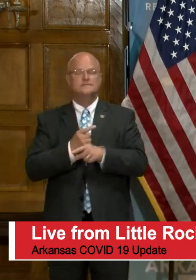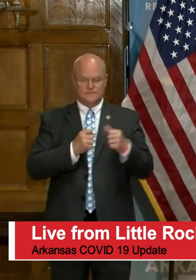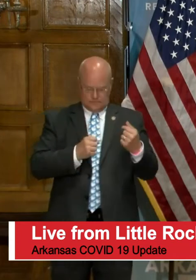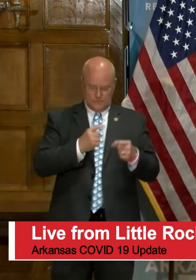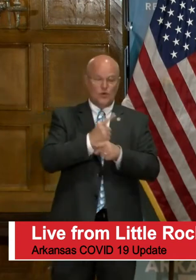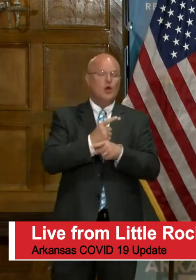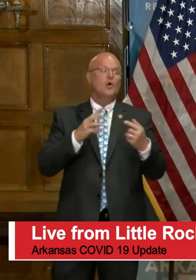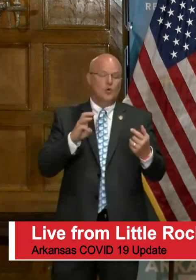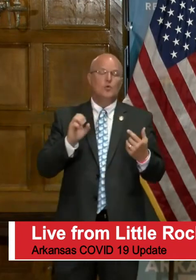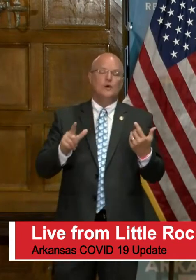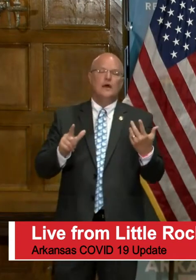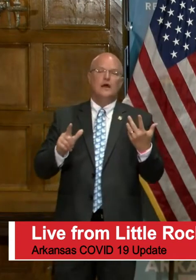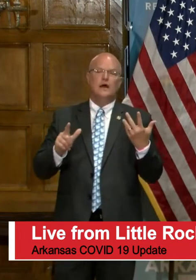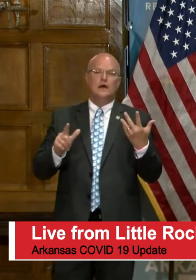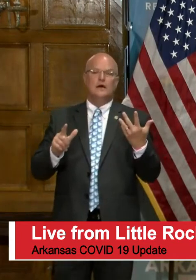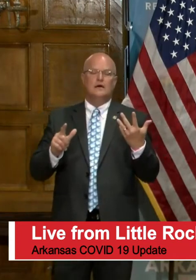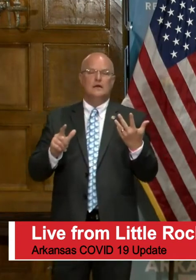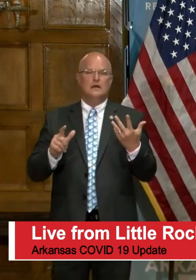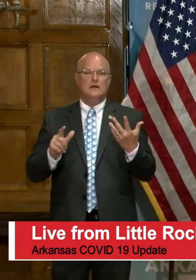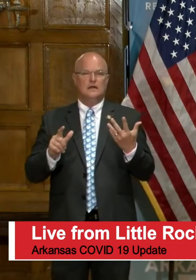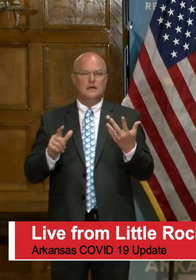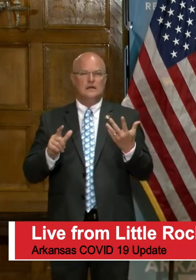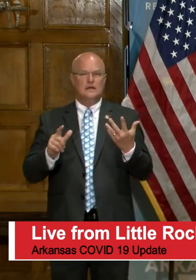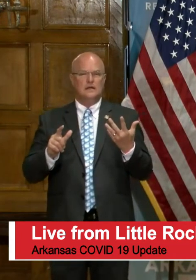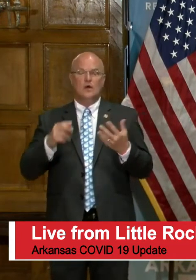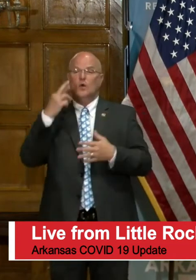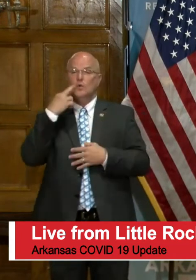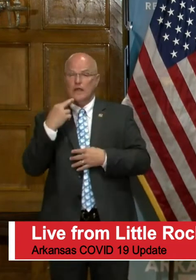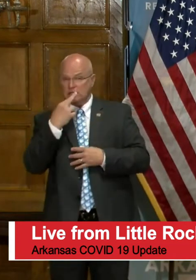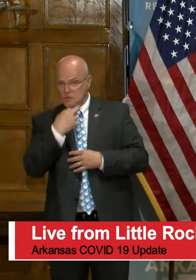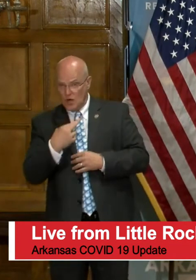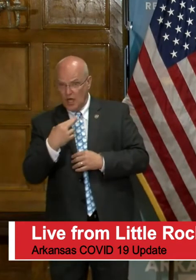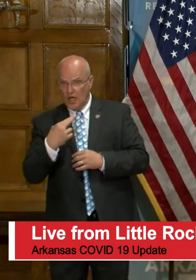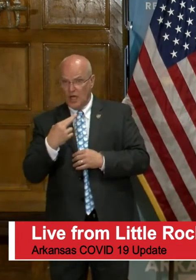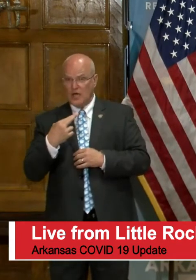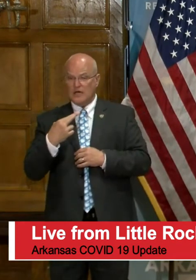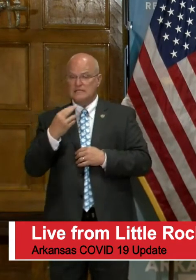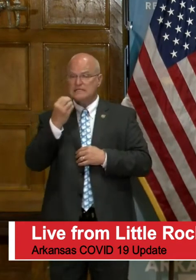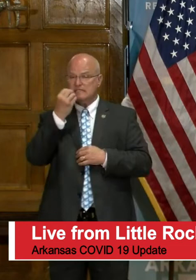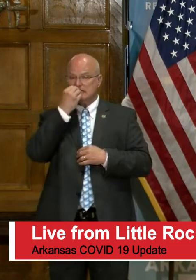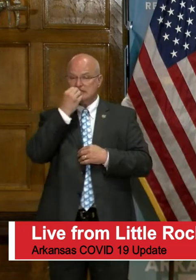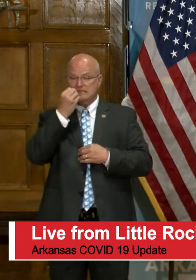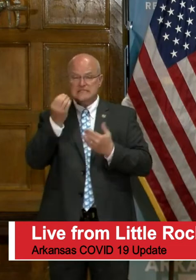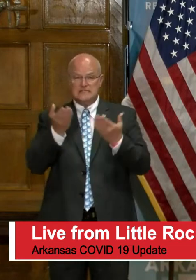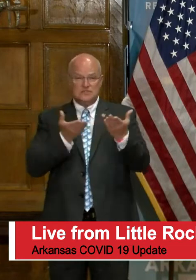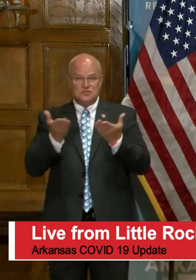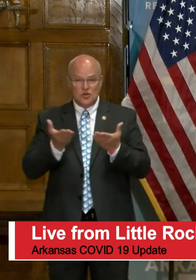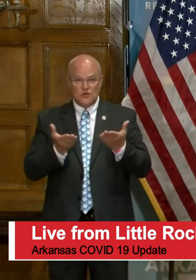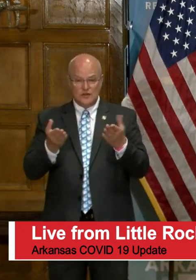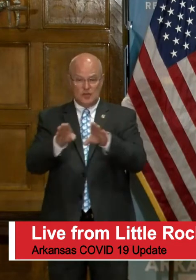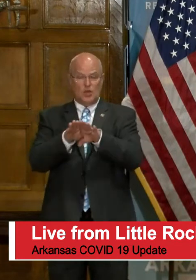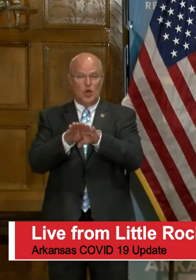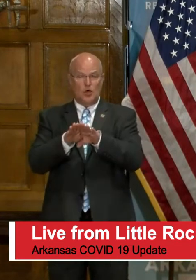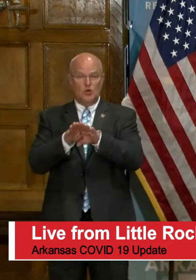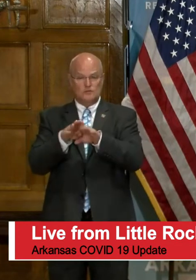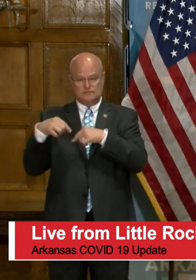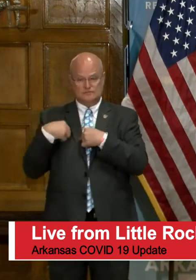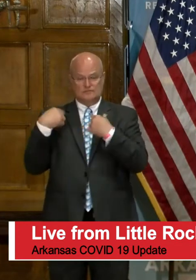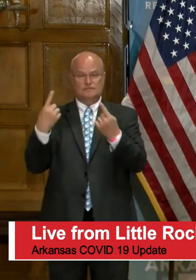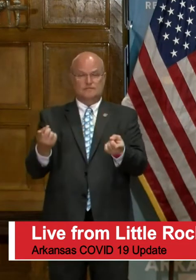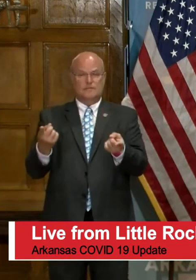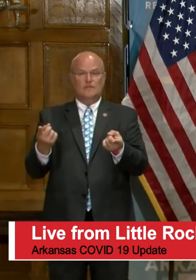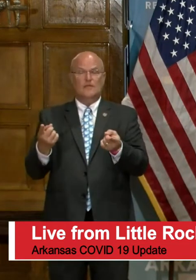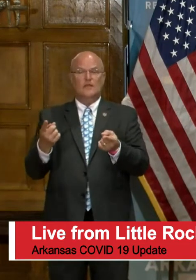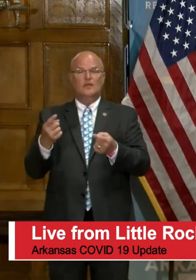correct. Well, I mean, restaurants to dine-in service had been closed for some